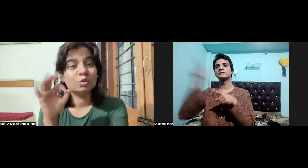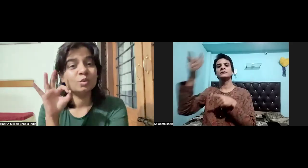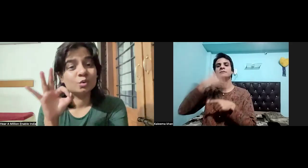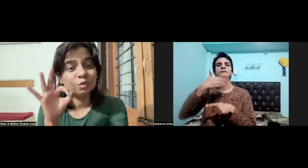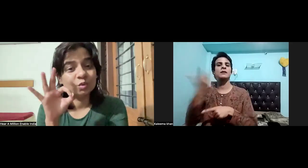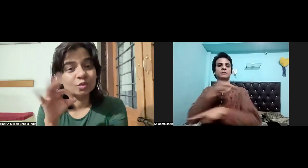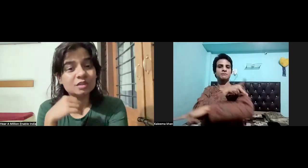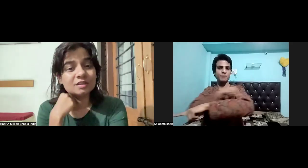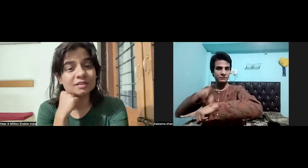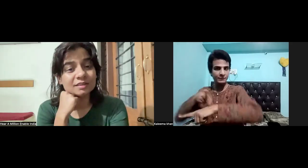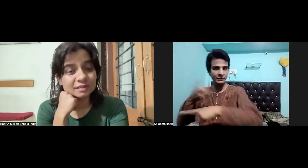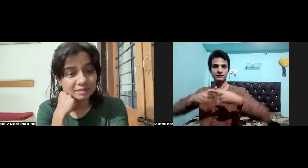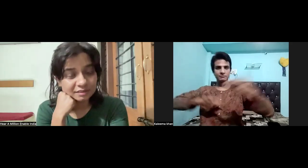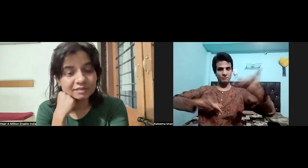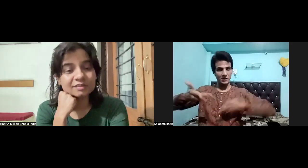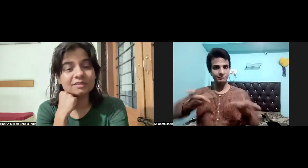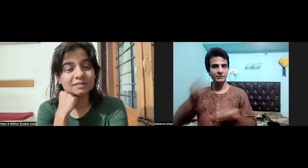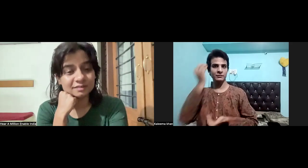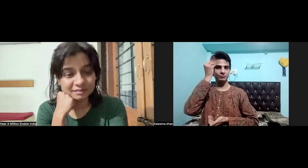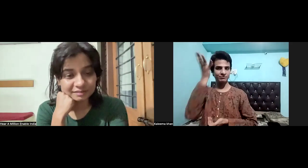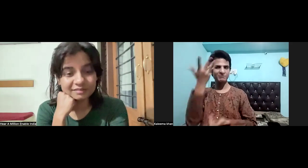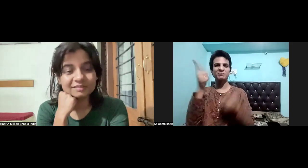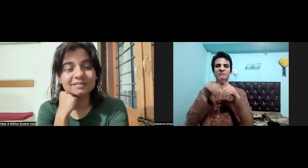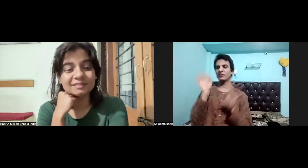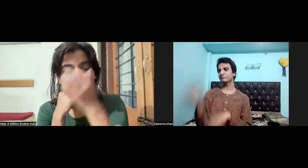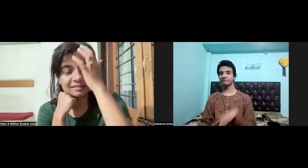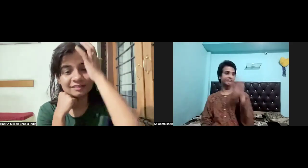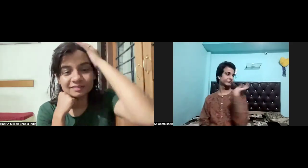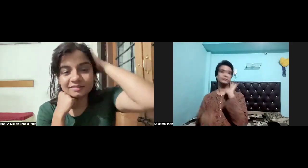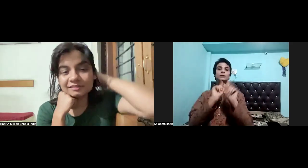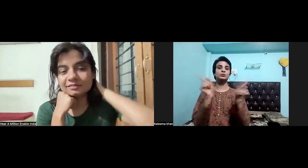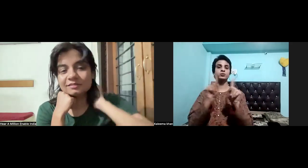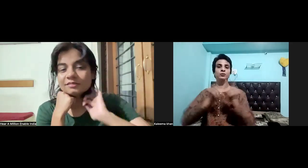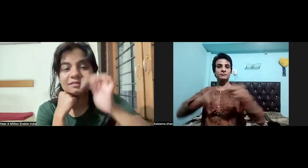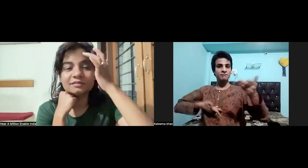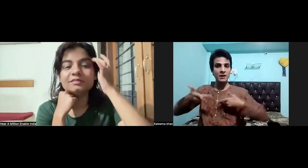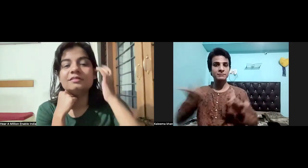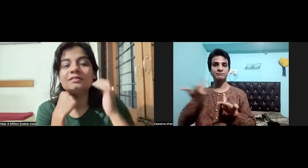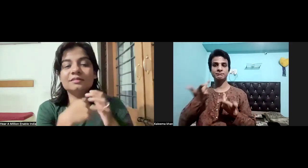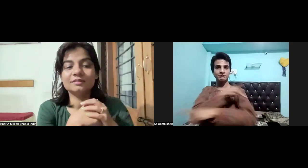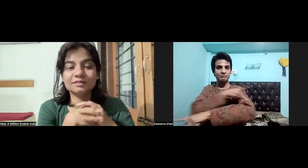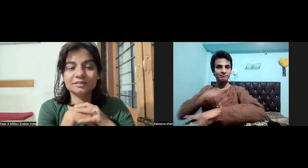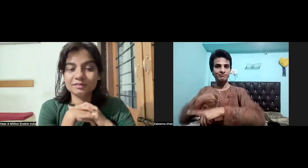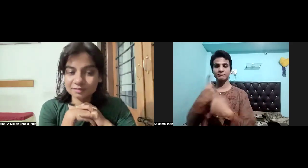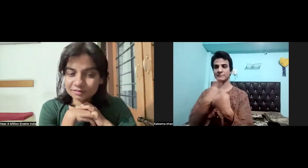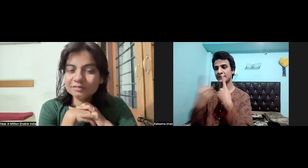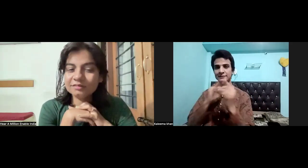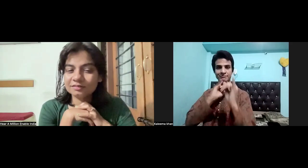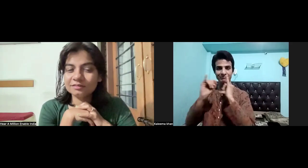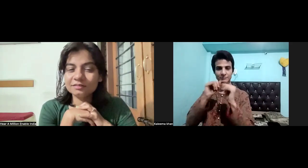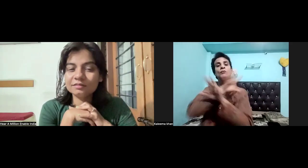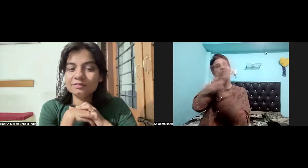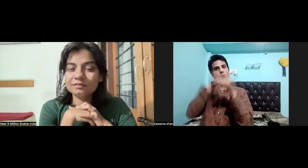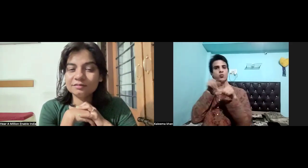as well in Bangalore. I took the training. They told me how to be, be aware, to work professionally,